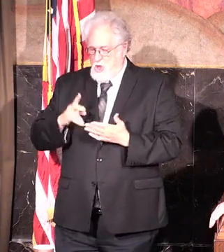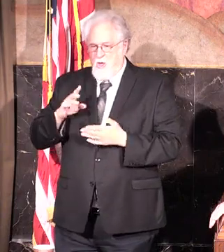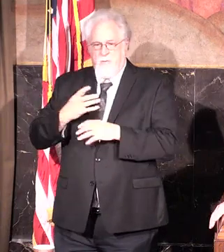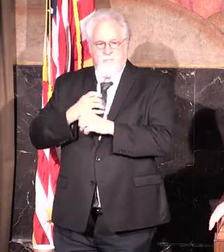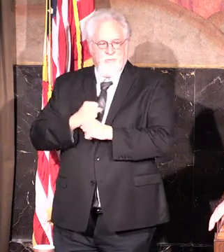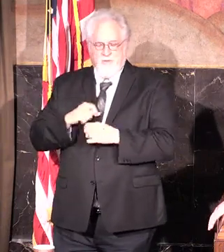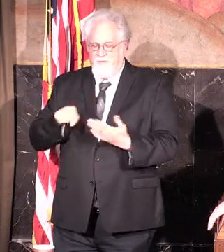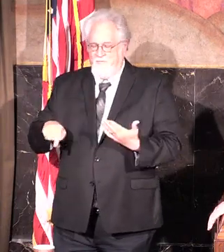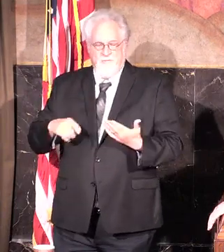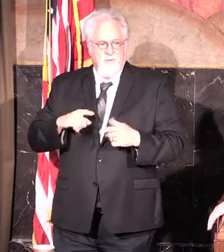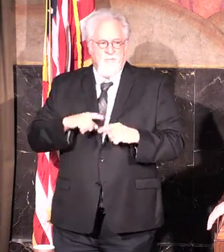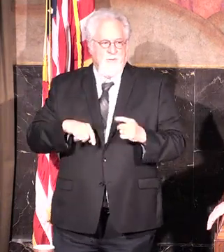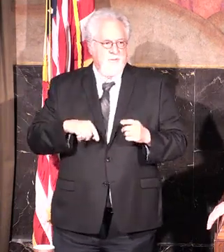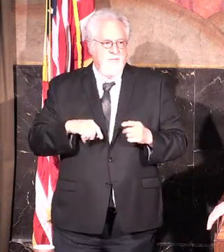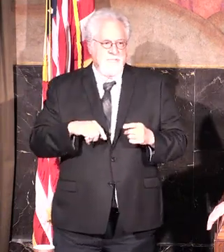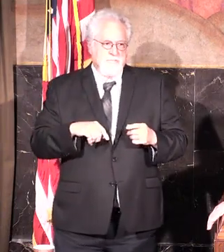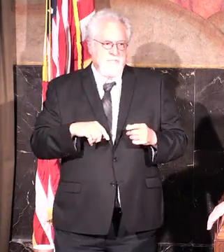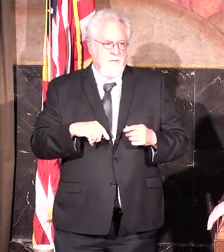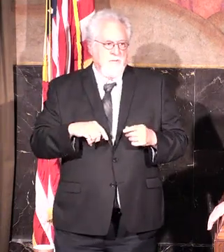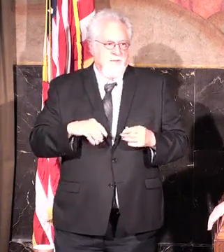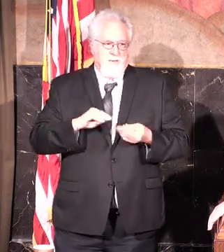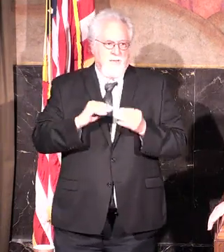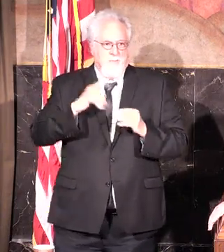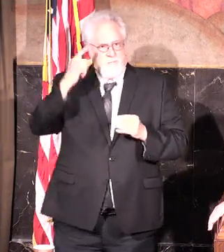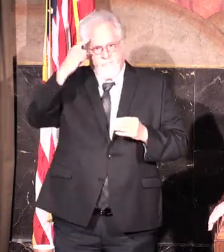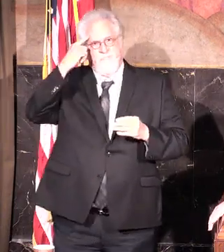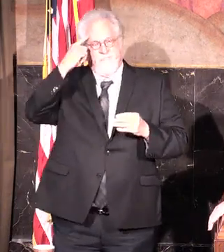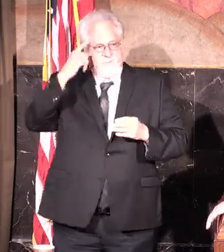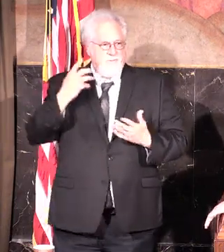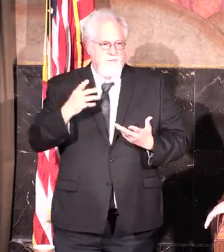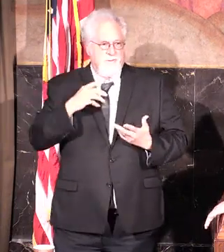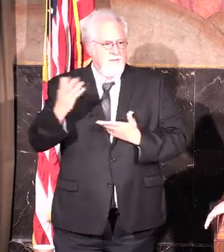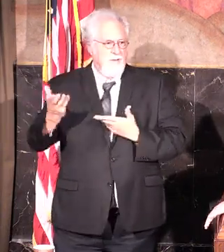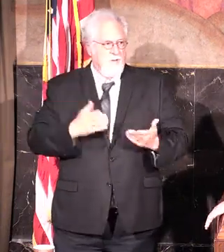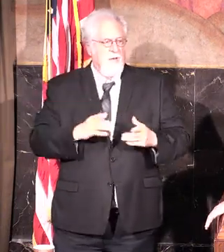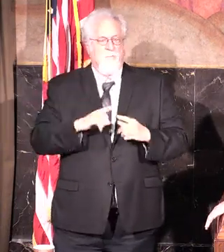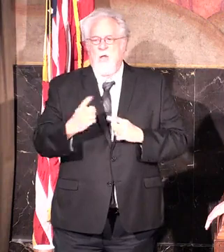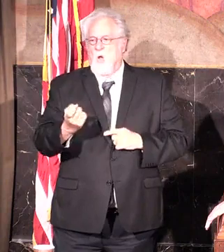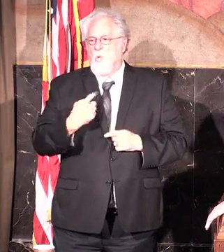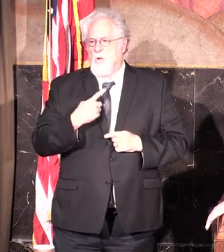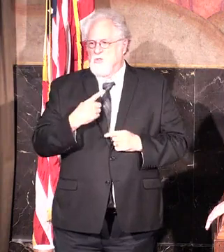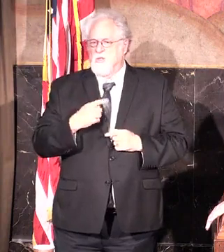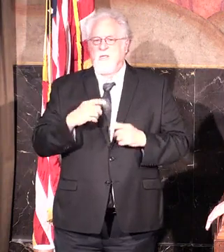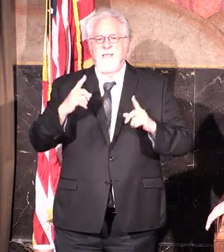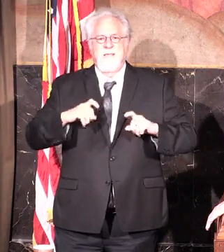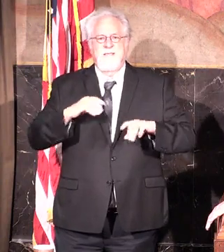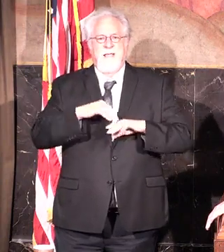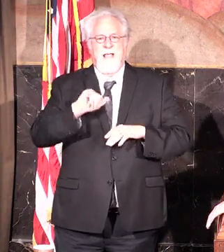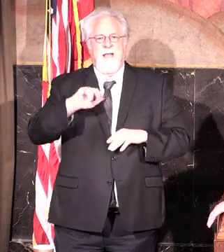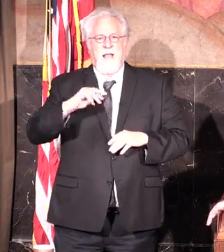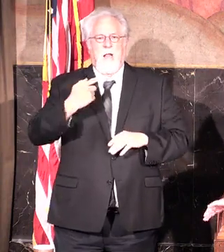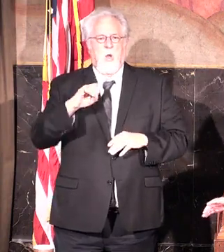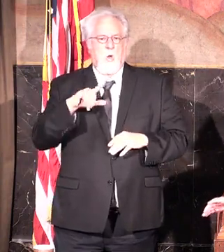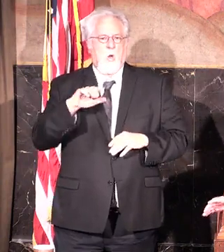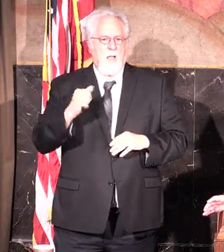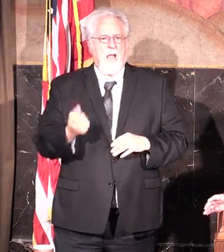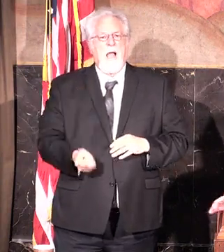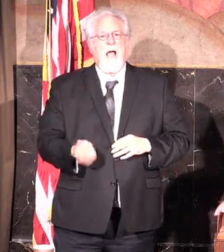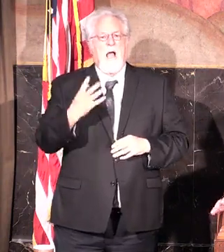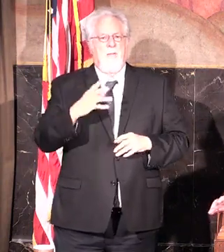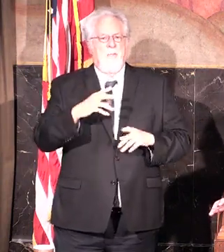briefing that I get that's about 3 inches thick. I didn't bring it in here. But the question had to do with testing at Angola and how many